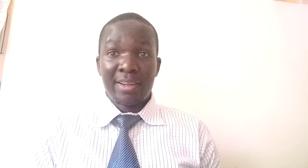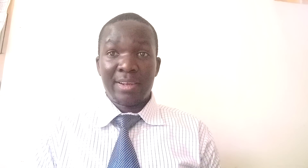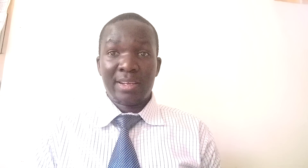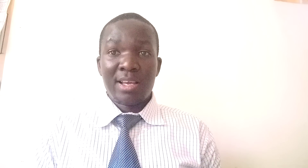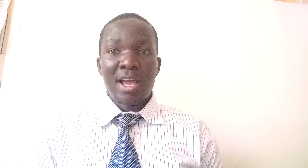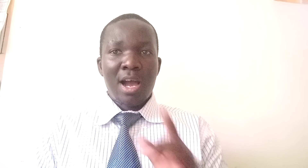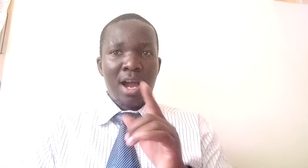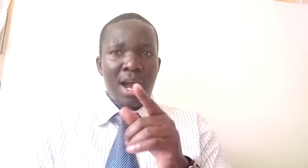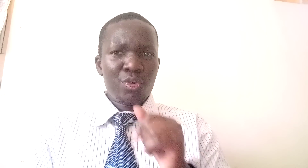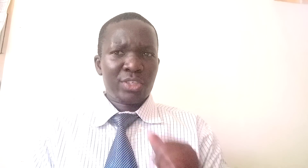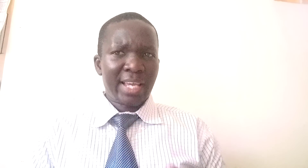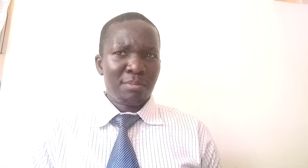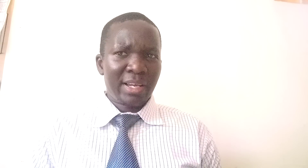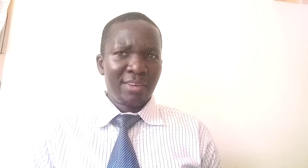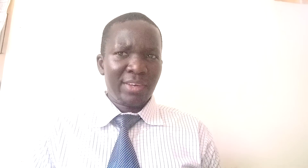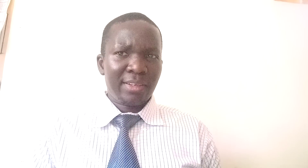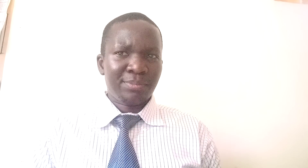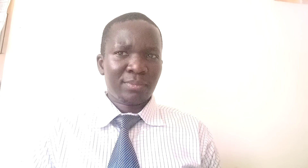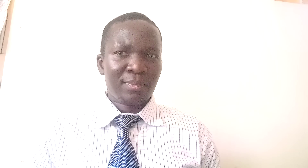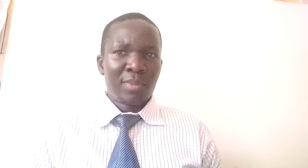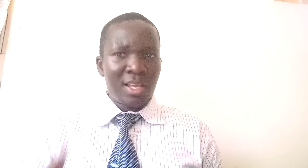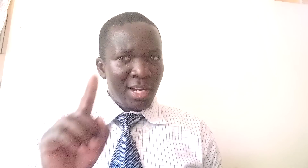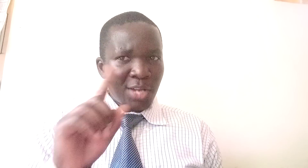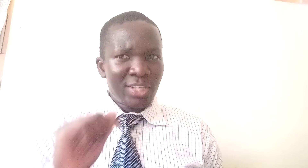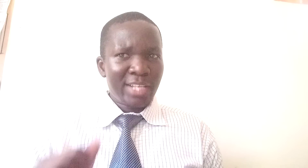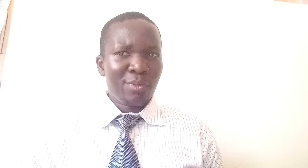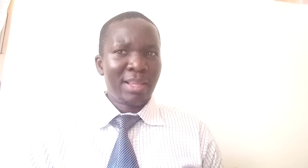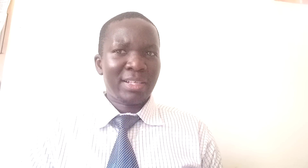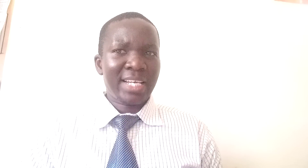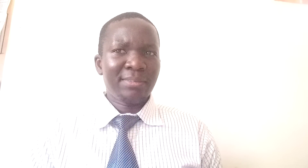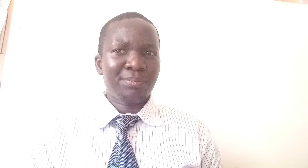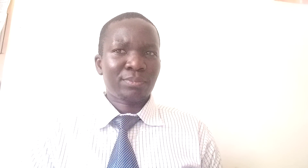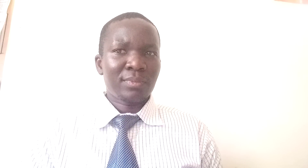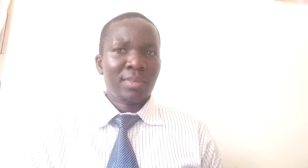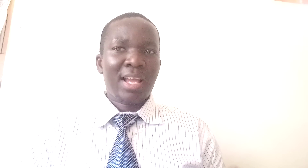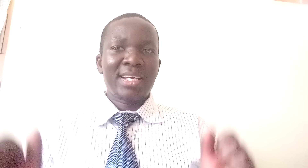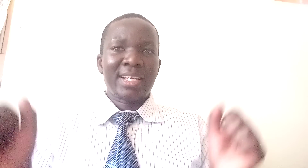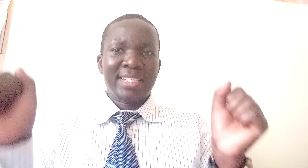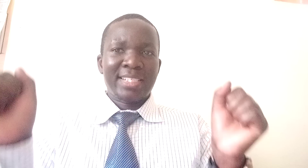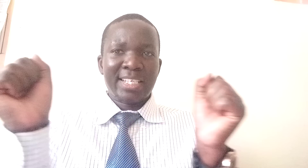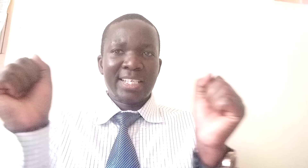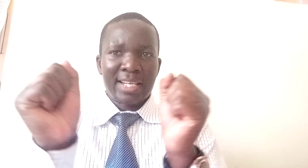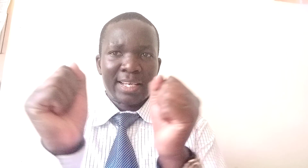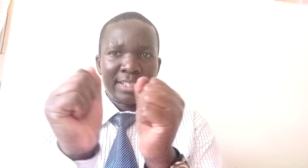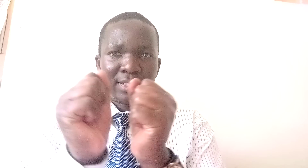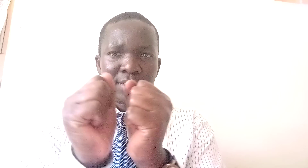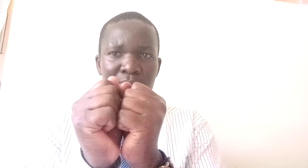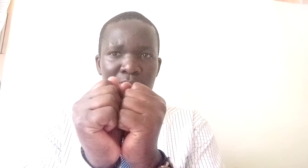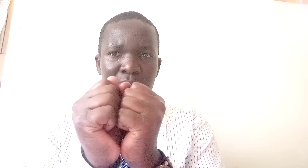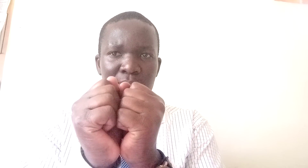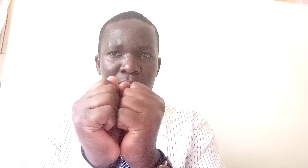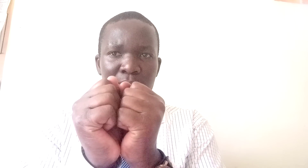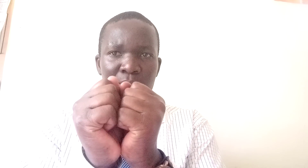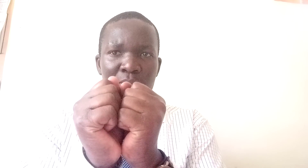learned. How do you sign number 11? Can you sign for me number 10? 10 is signed like this.